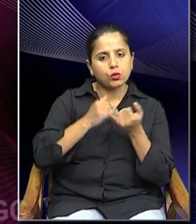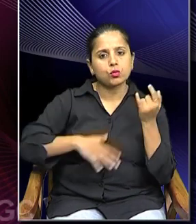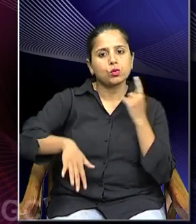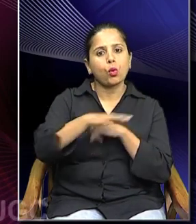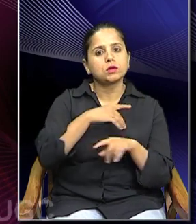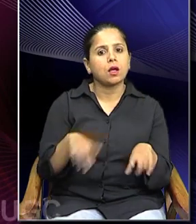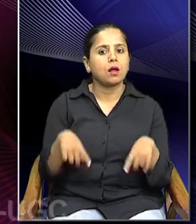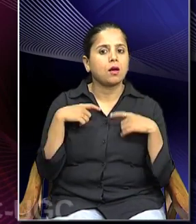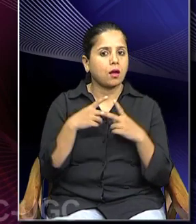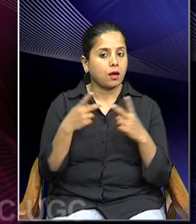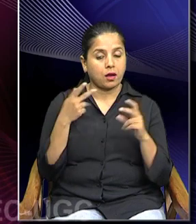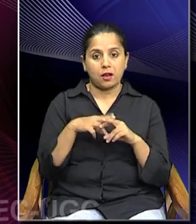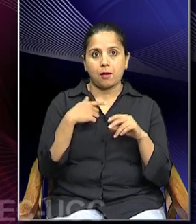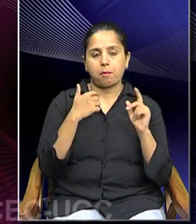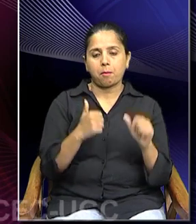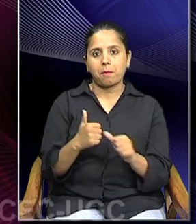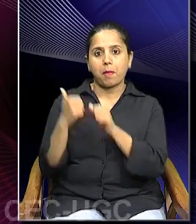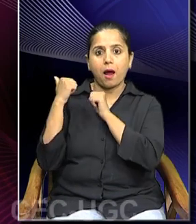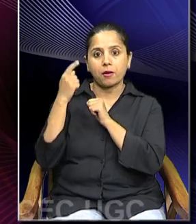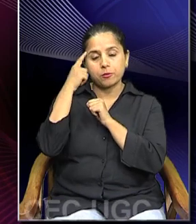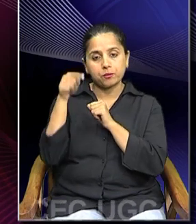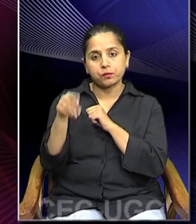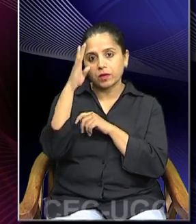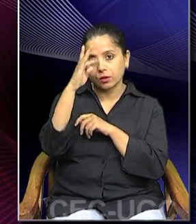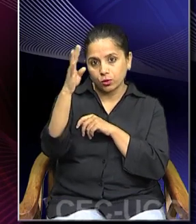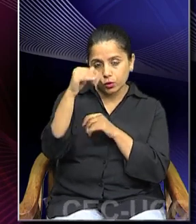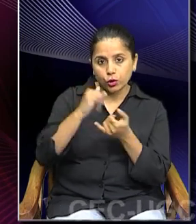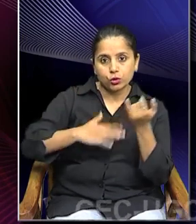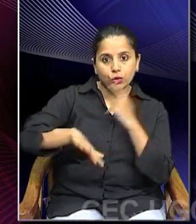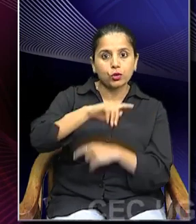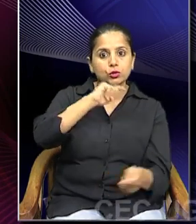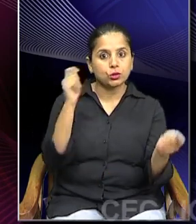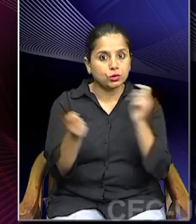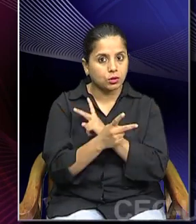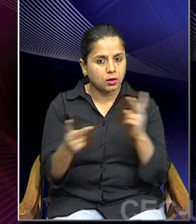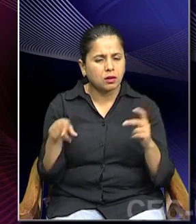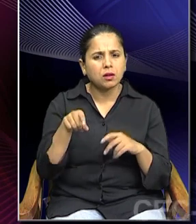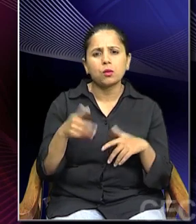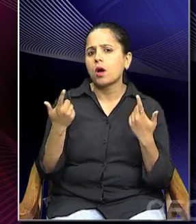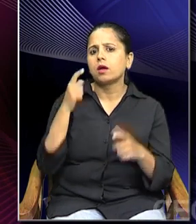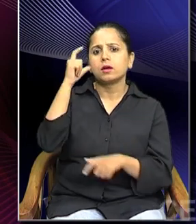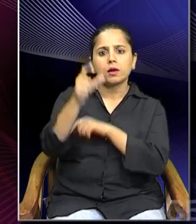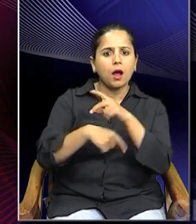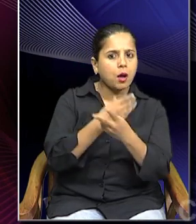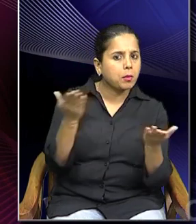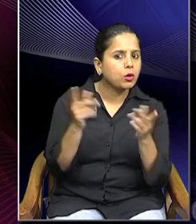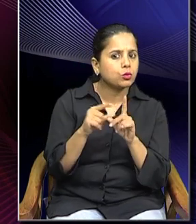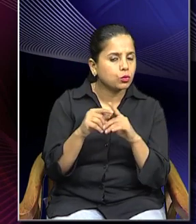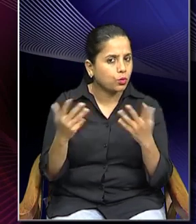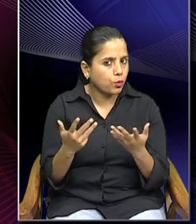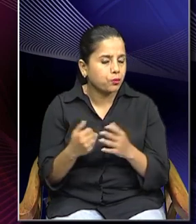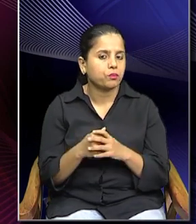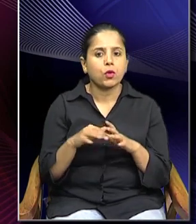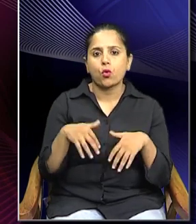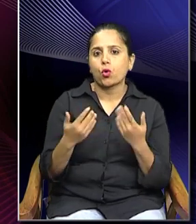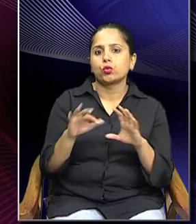life. So, if we go back to the theories of social change, what did industrialization do, or what